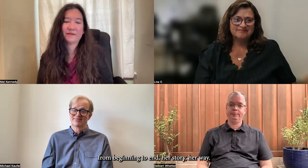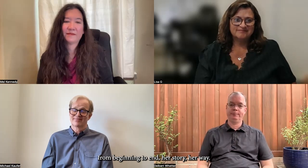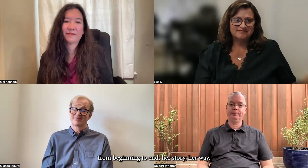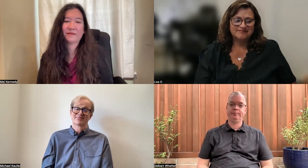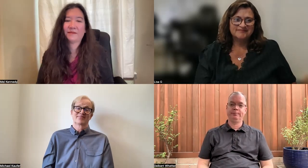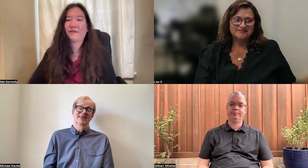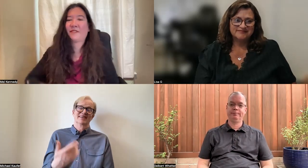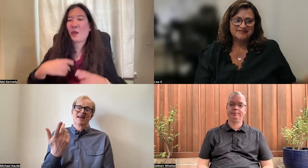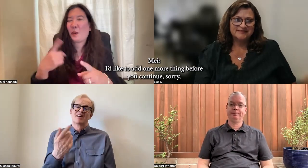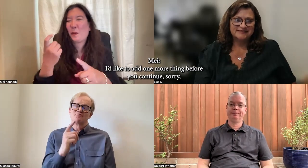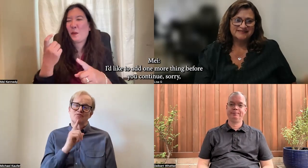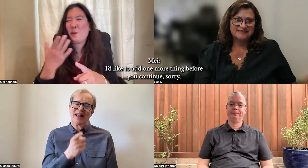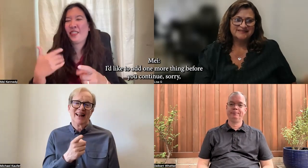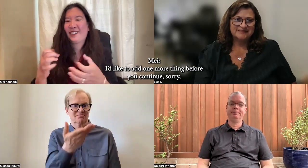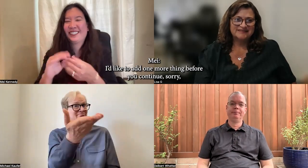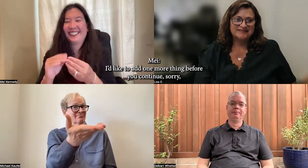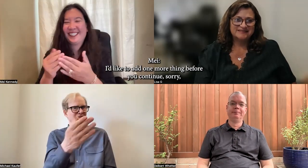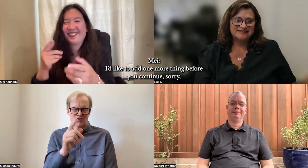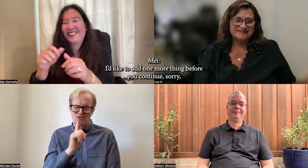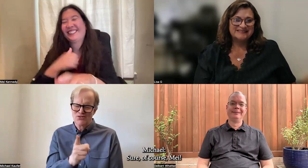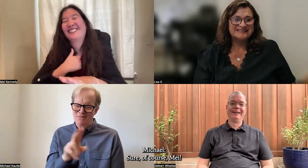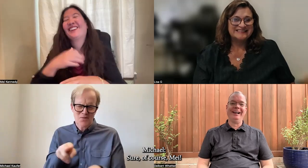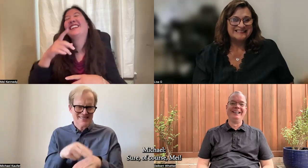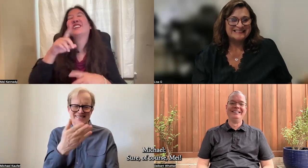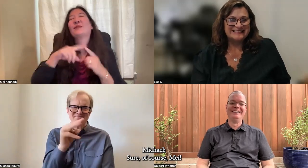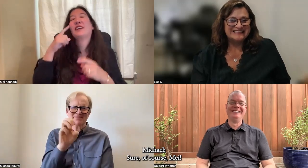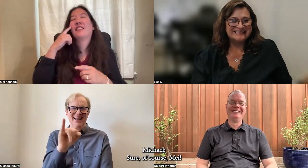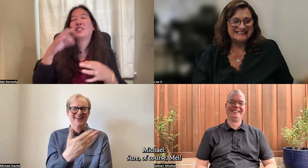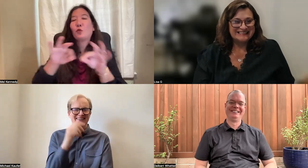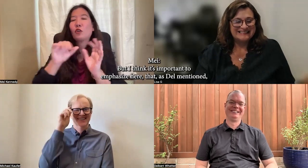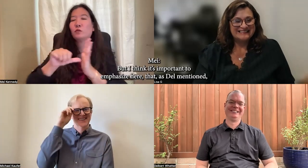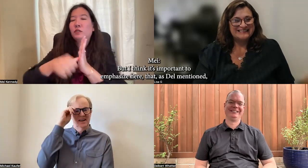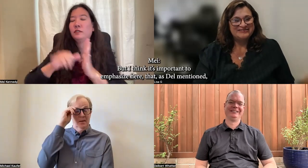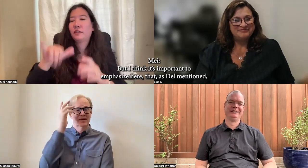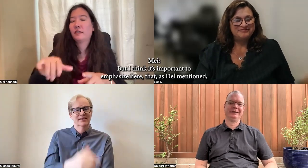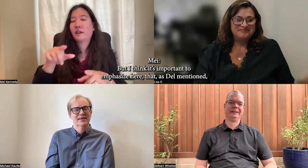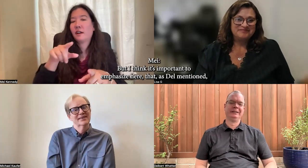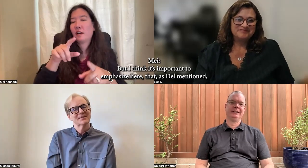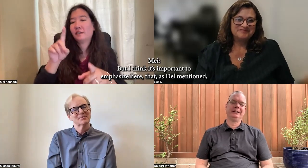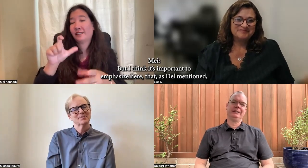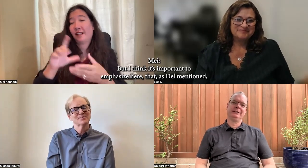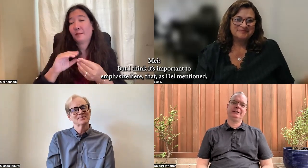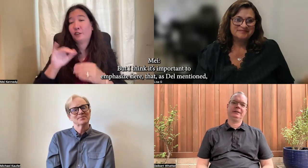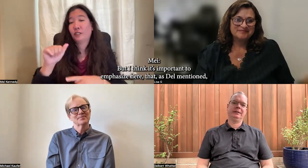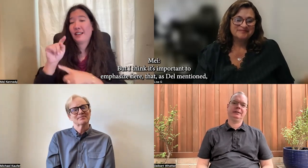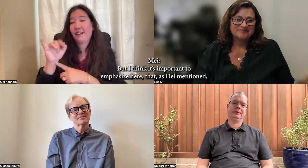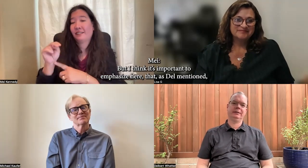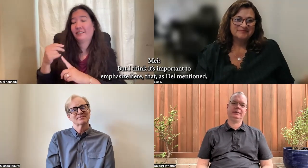way. I'd like to add one more thing before you continue, sorry. Sure, of course, May. But I think it's important to emphasize here that, as